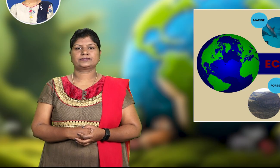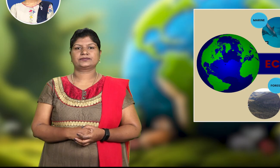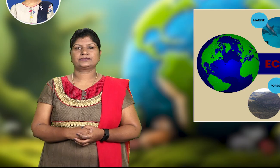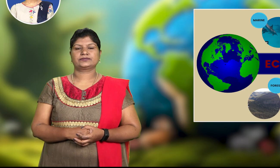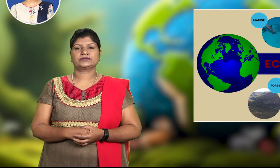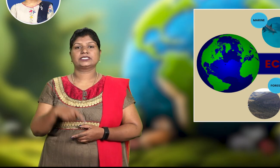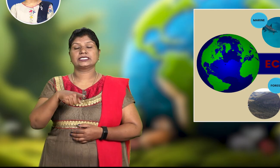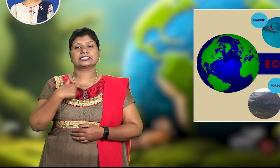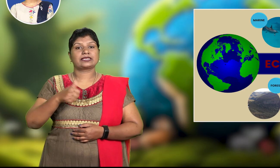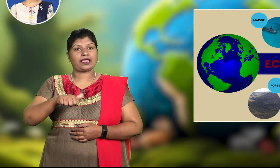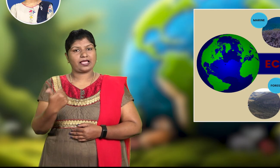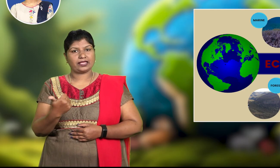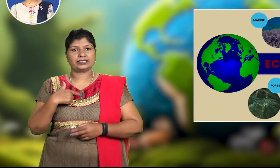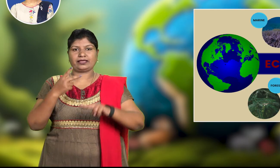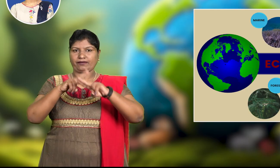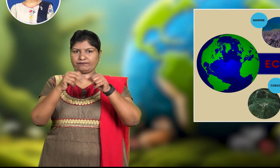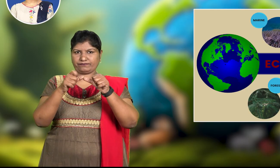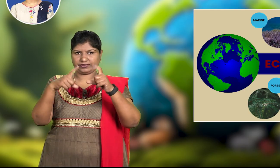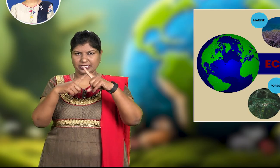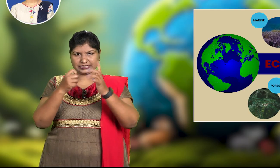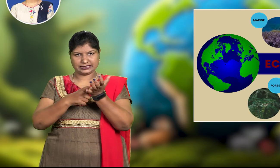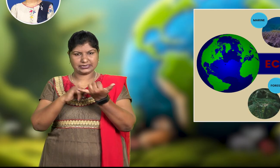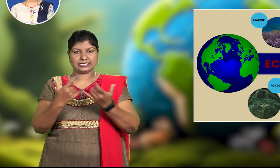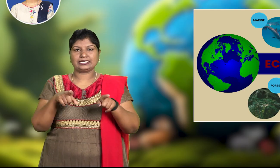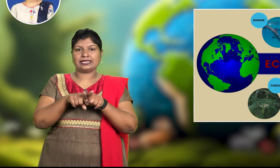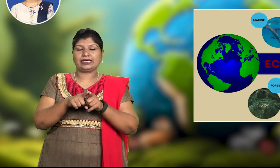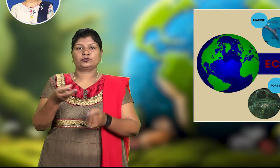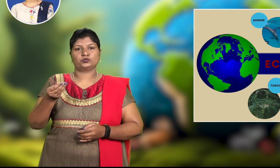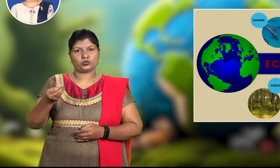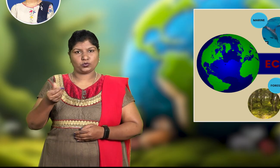whereas other factors like soil,